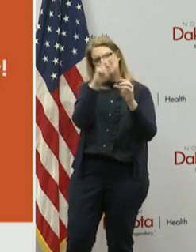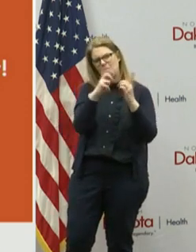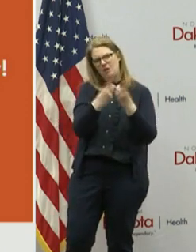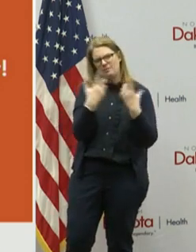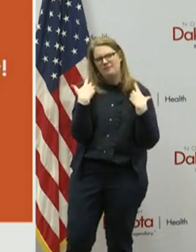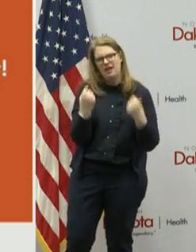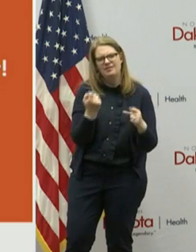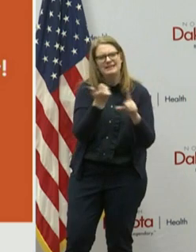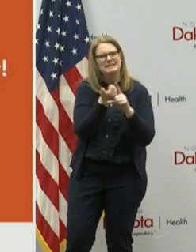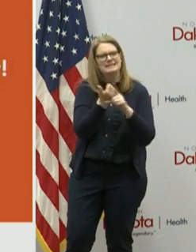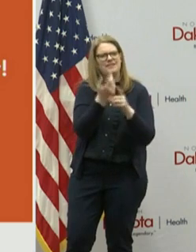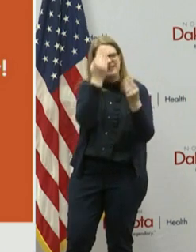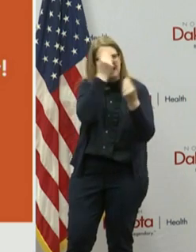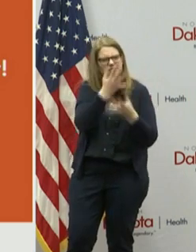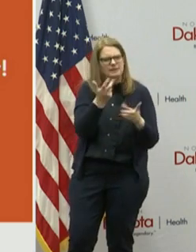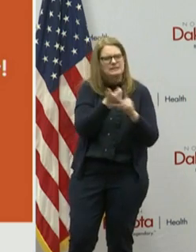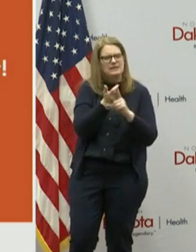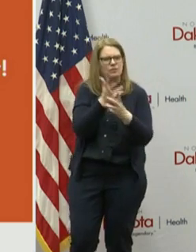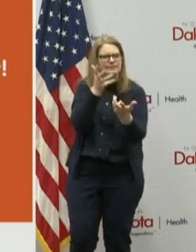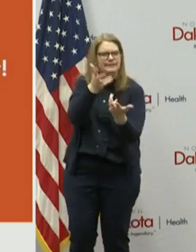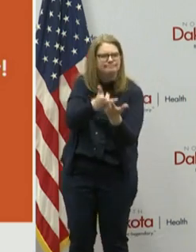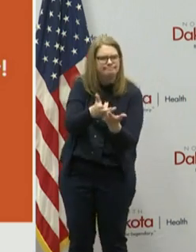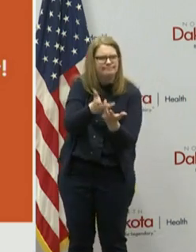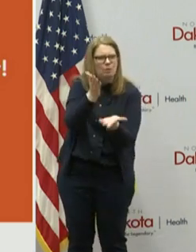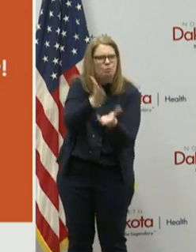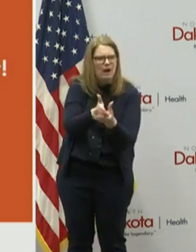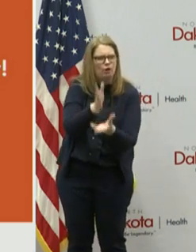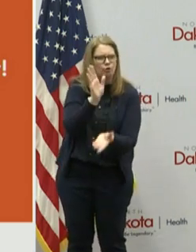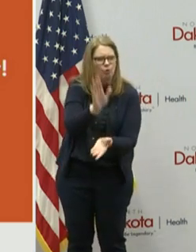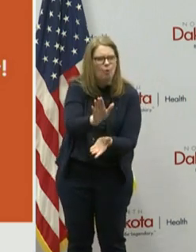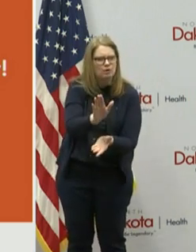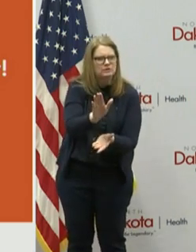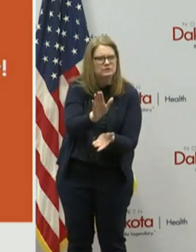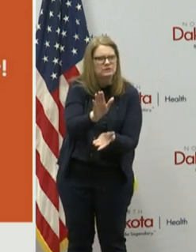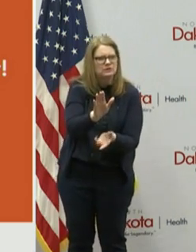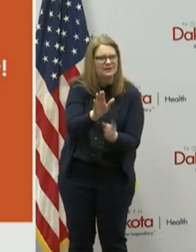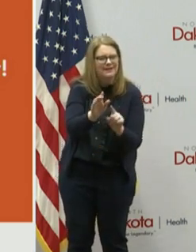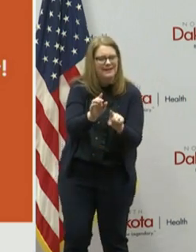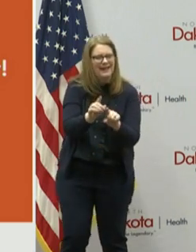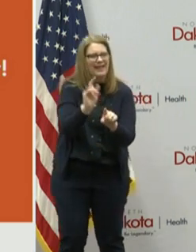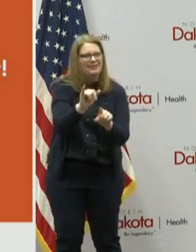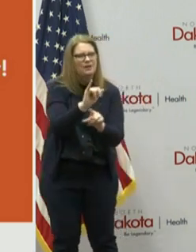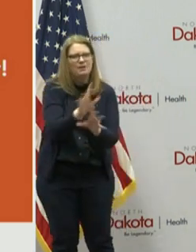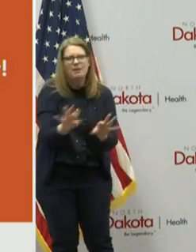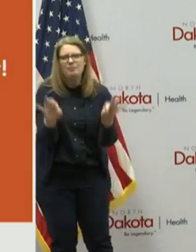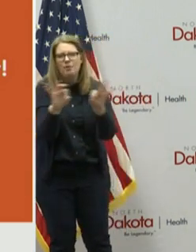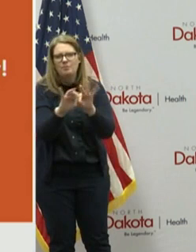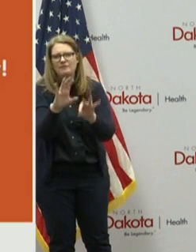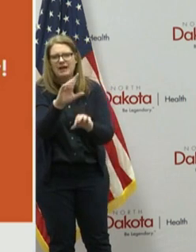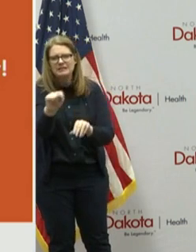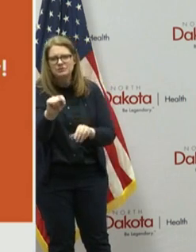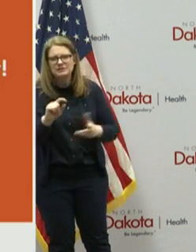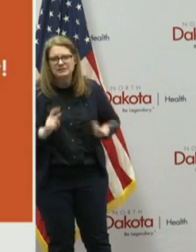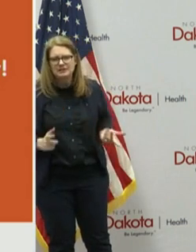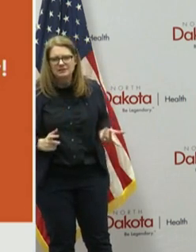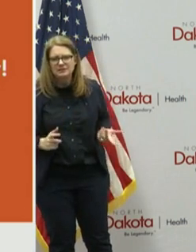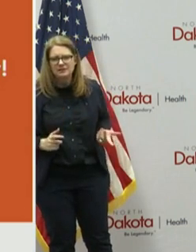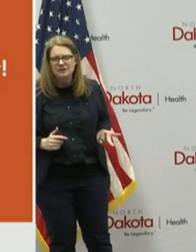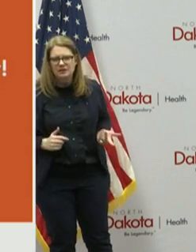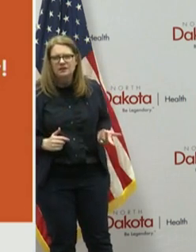record, and it will be an important part of contact tracing. It's like putting